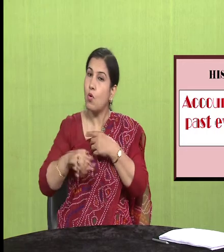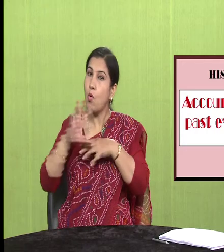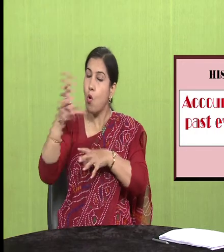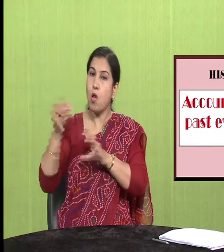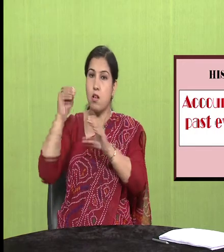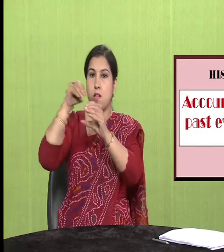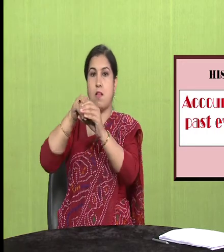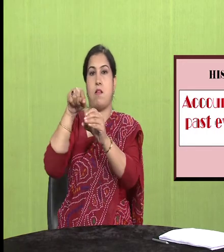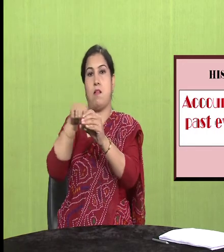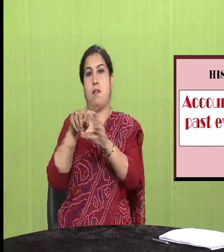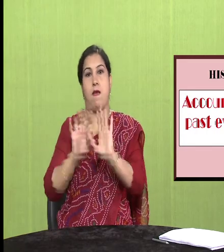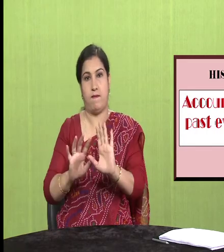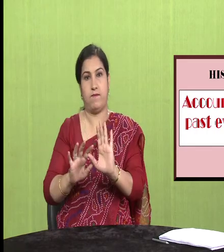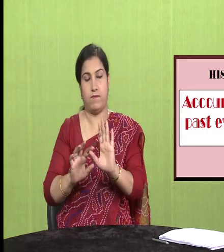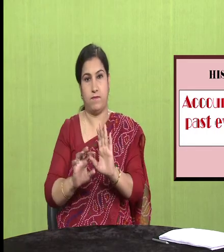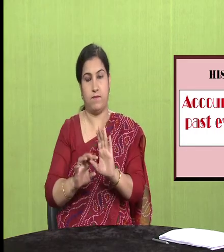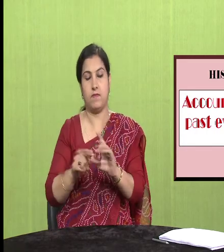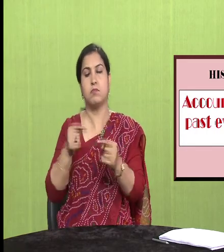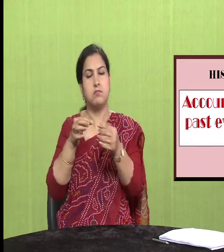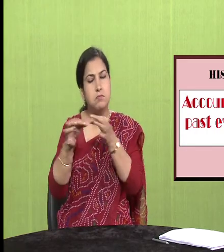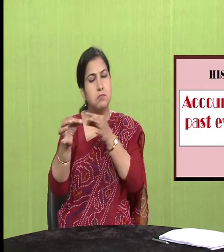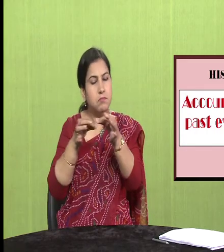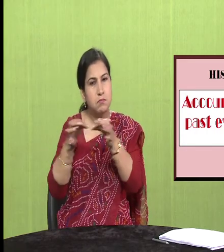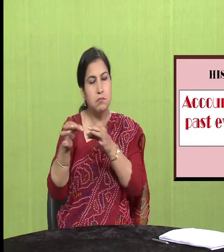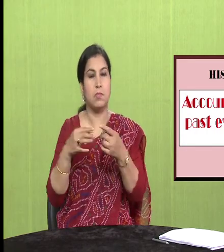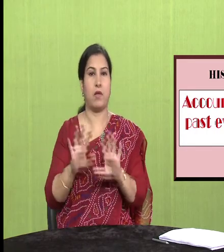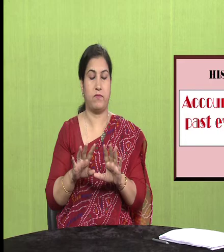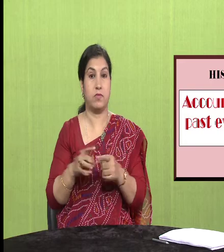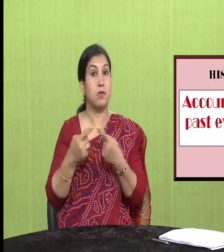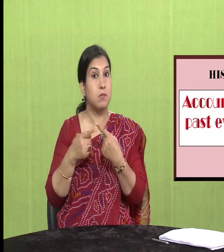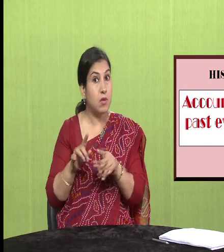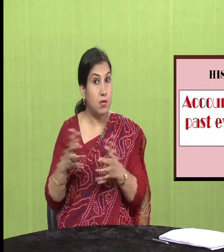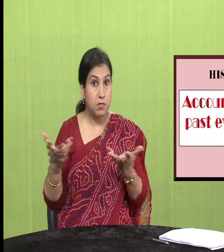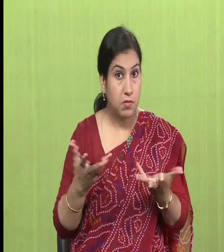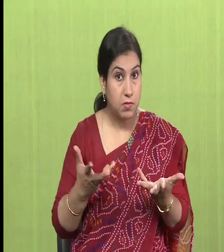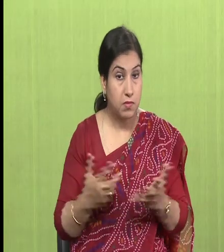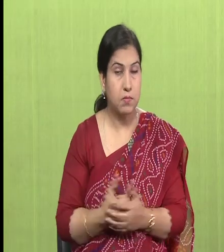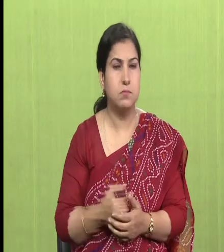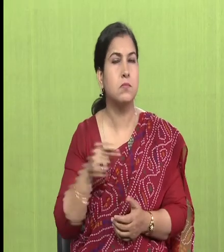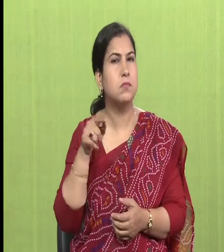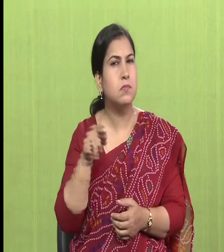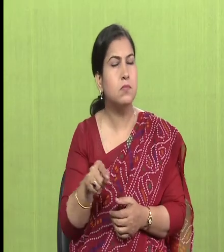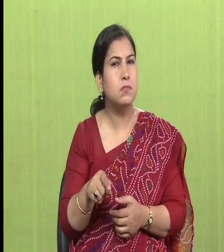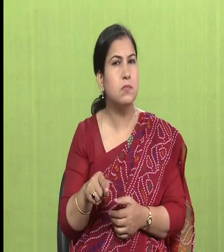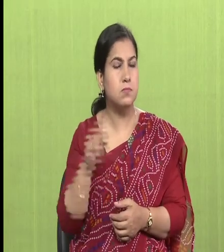but A question comes to our